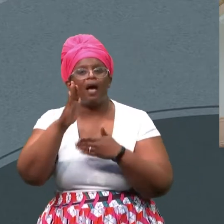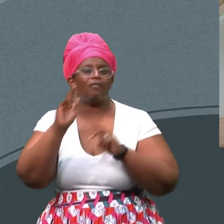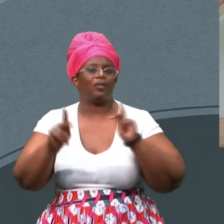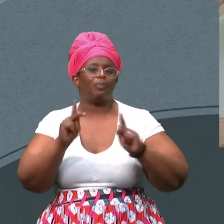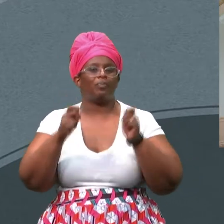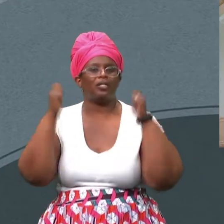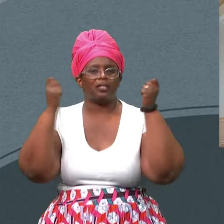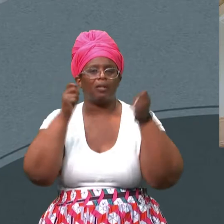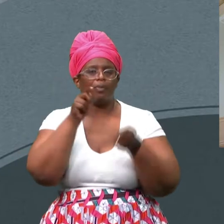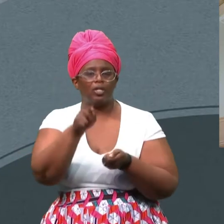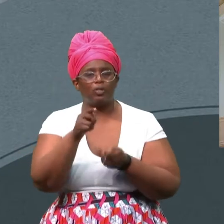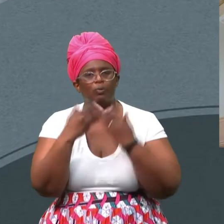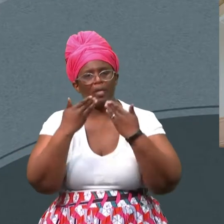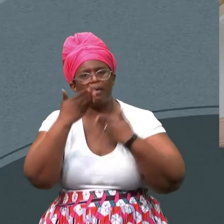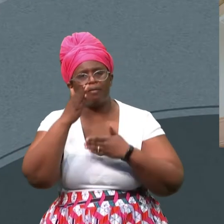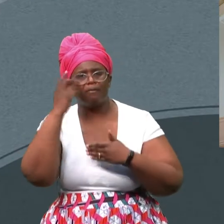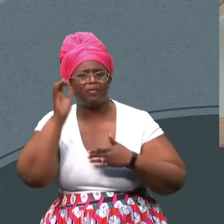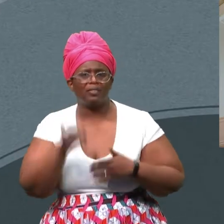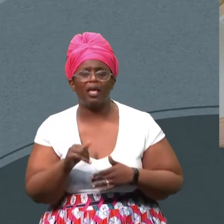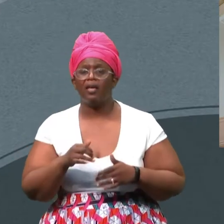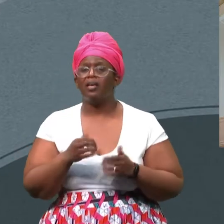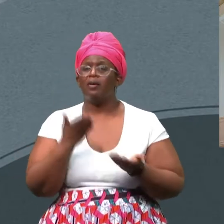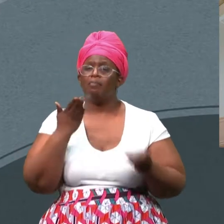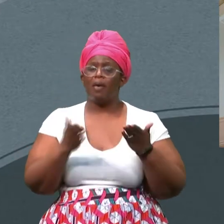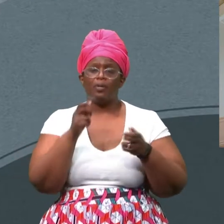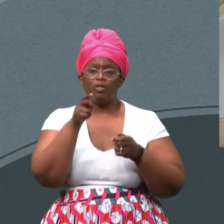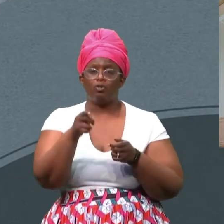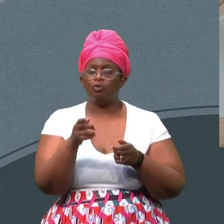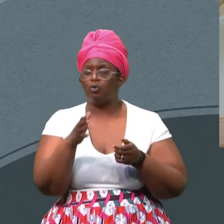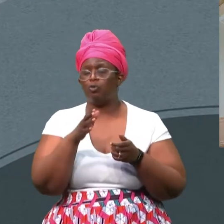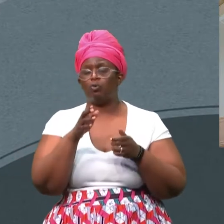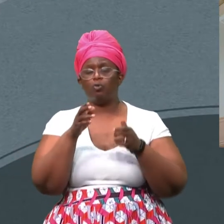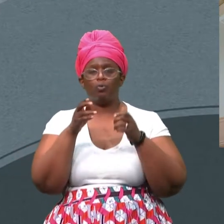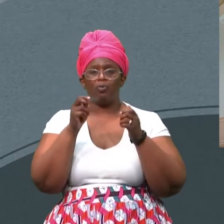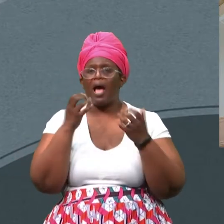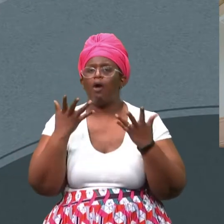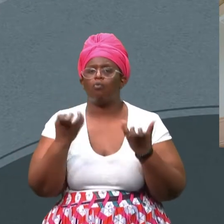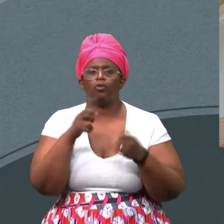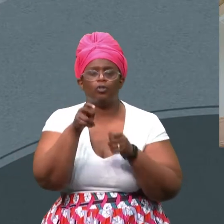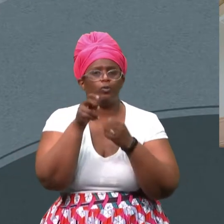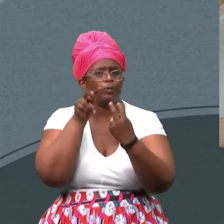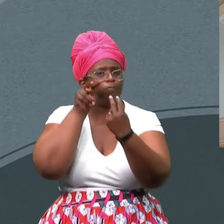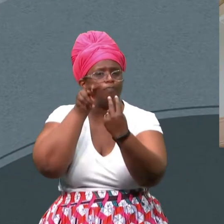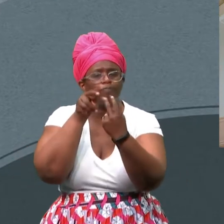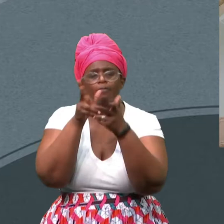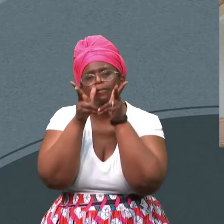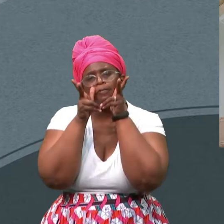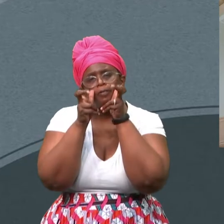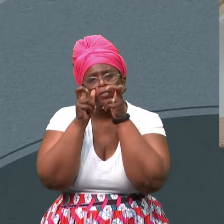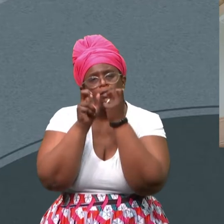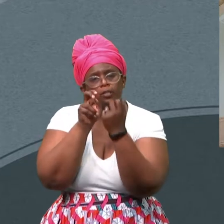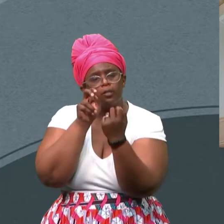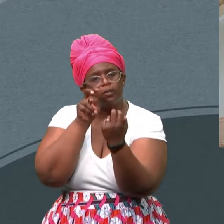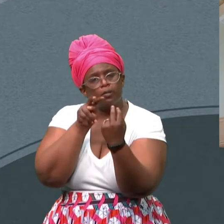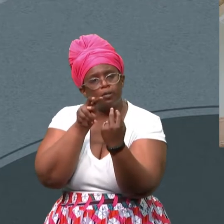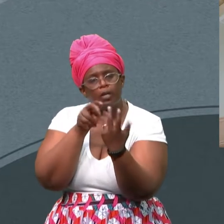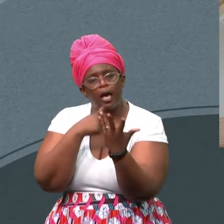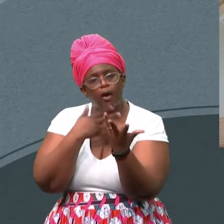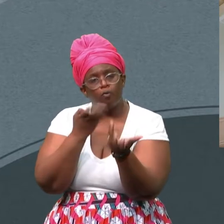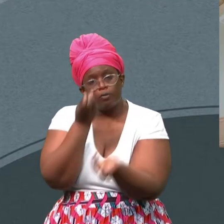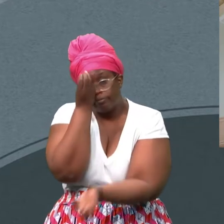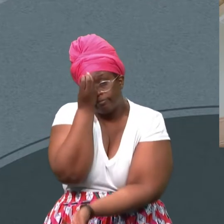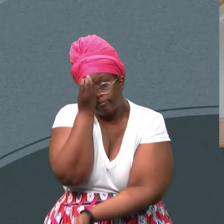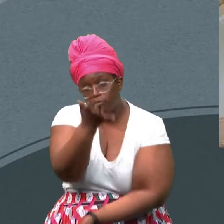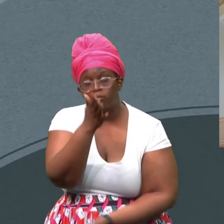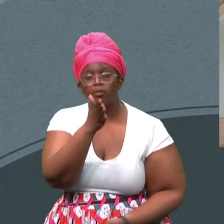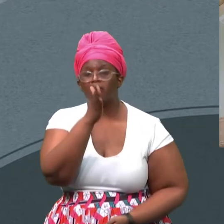you don't hear anyone else say it to you, I want you to hear your pastor. I look you right in the eye. On this Mother's Day, I want you to know